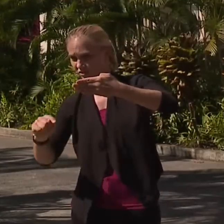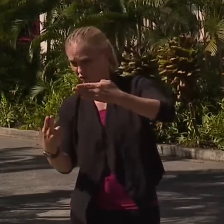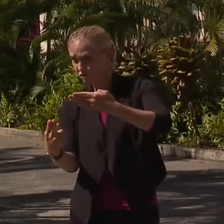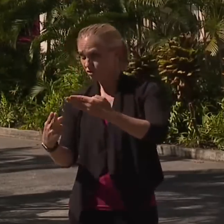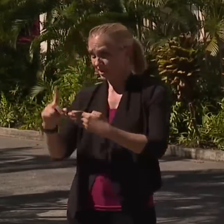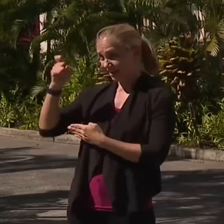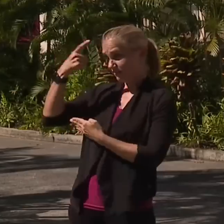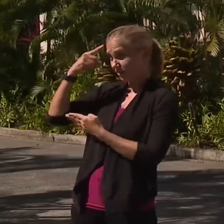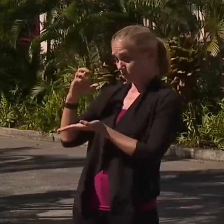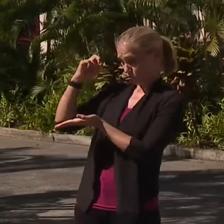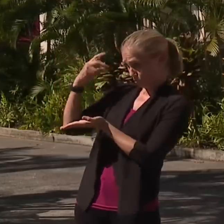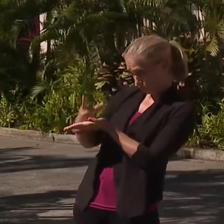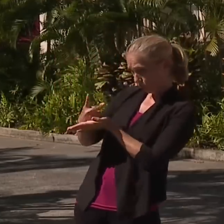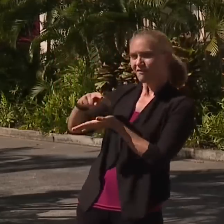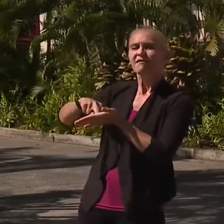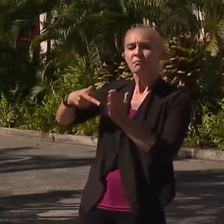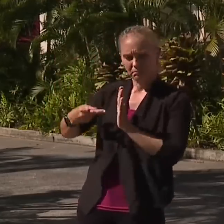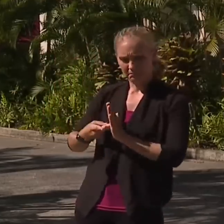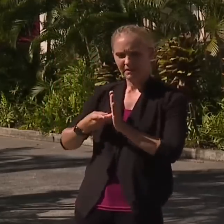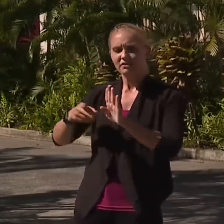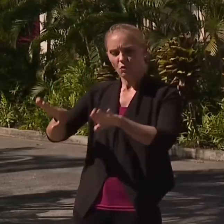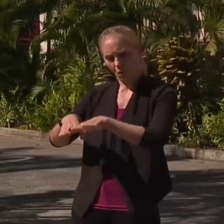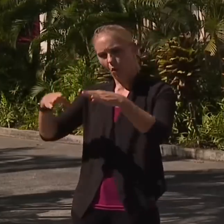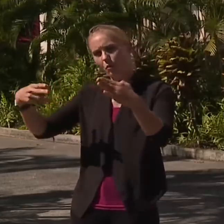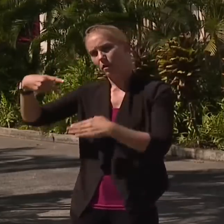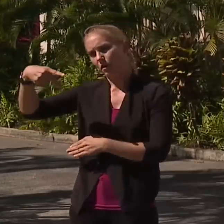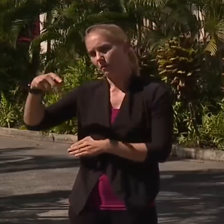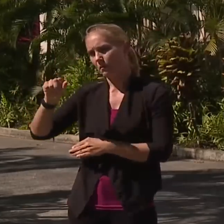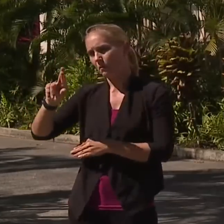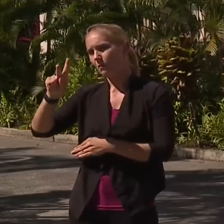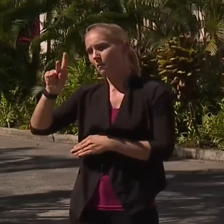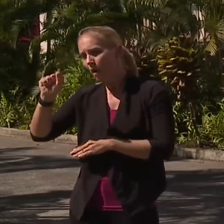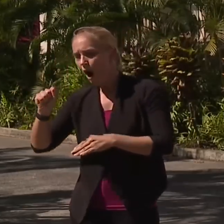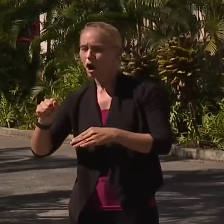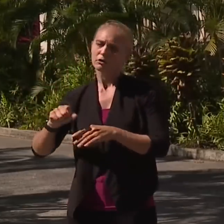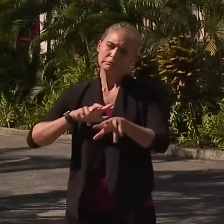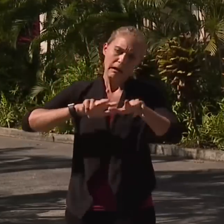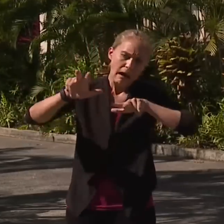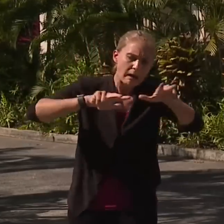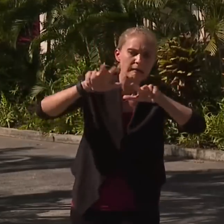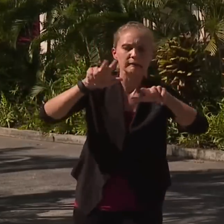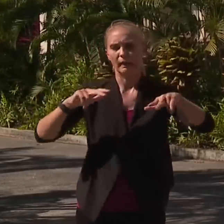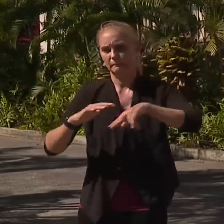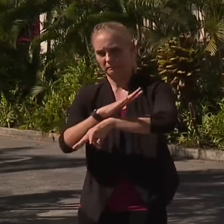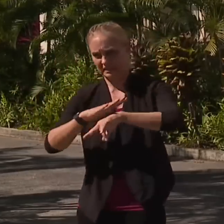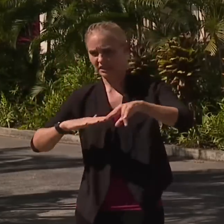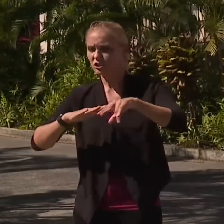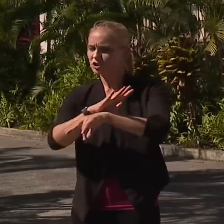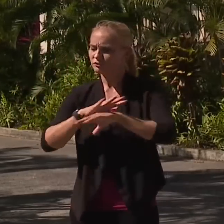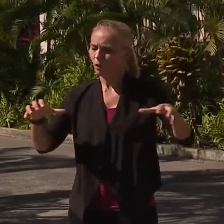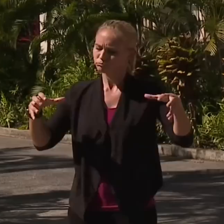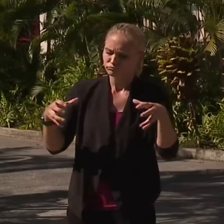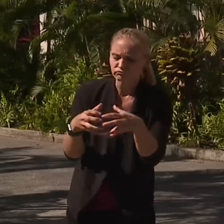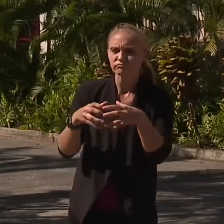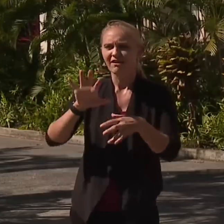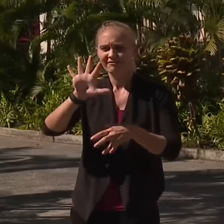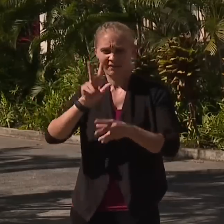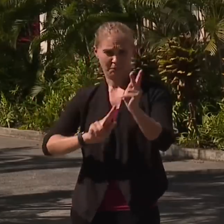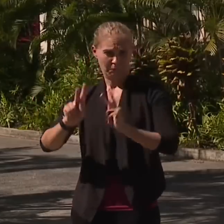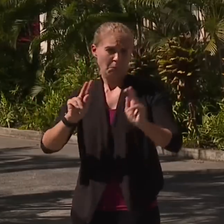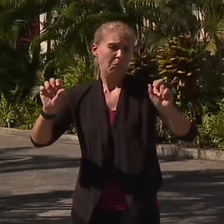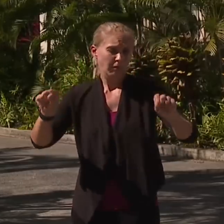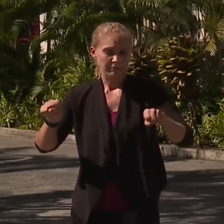of the governor, we'll be opening up our parks, trails, and beaches to gatherings, not just of two, but of five.